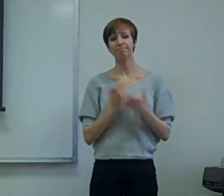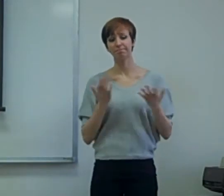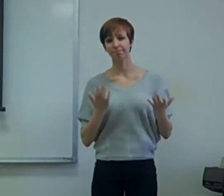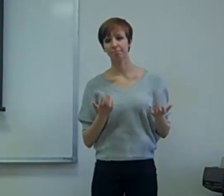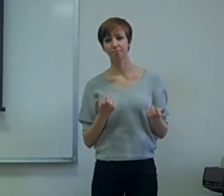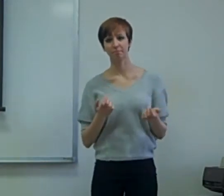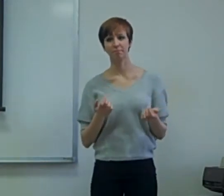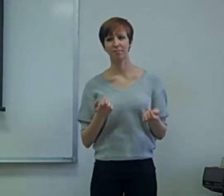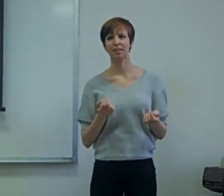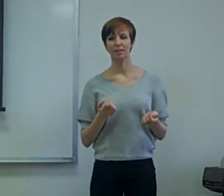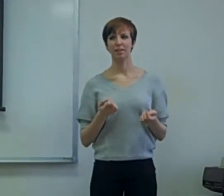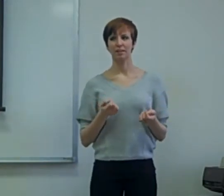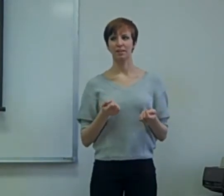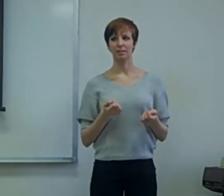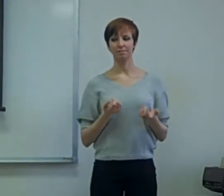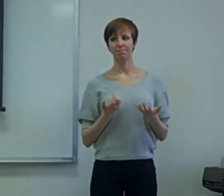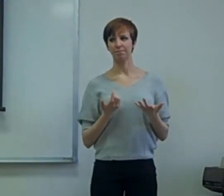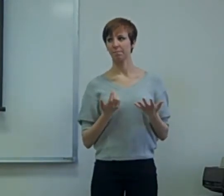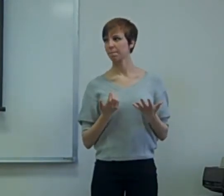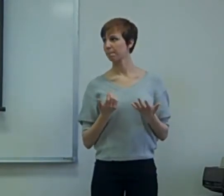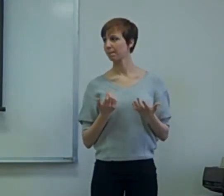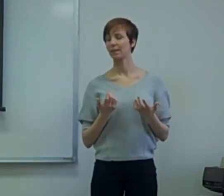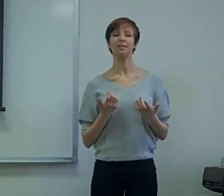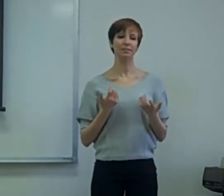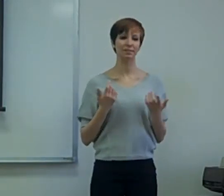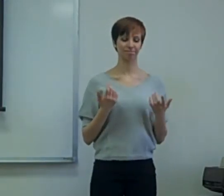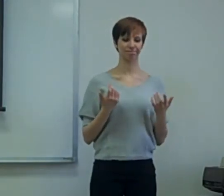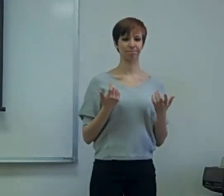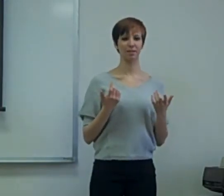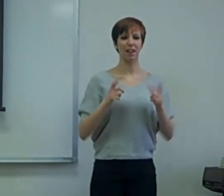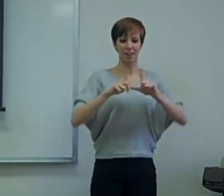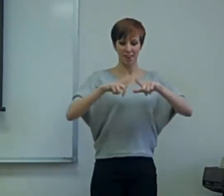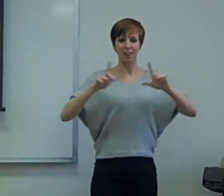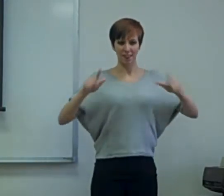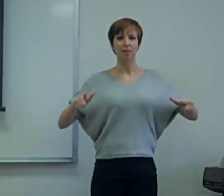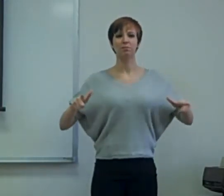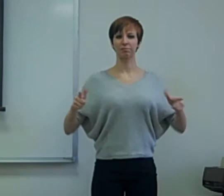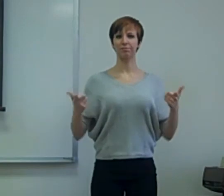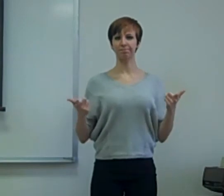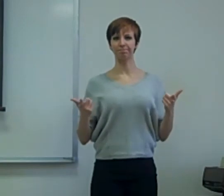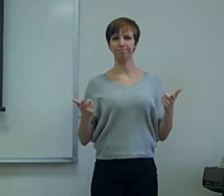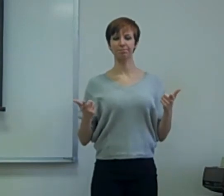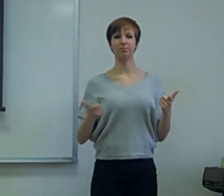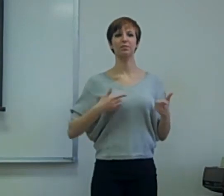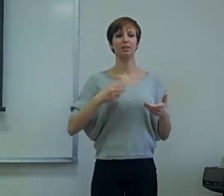very telling sometimes what language does. Cultural rules we have,